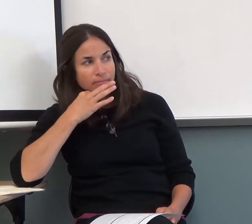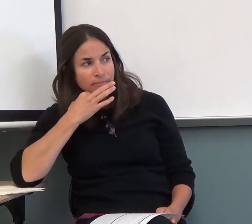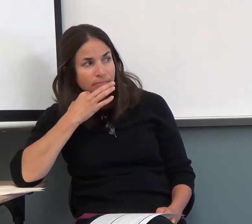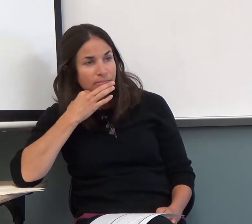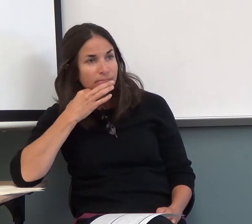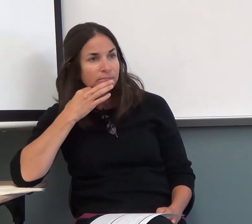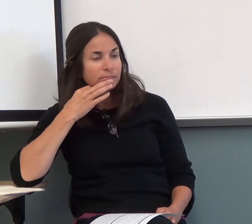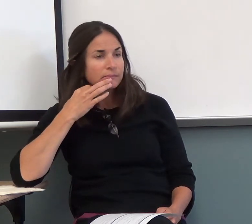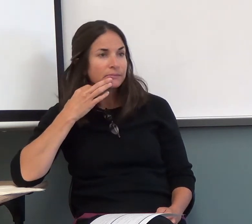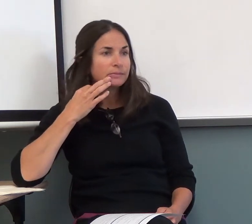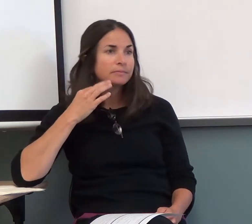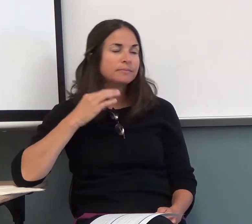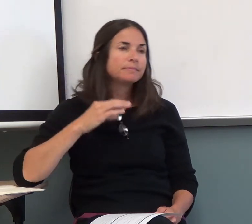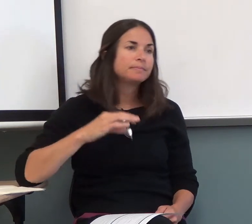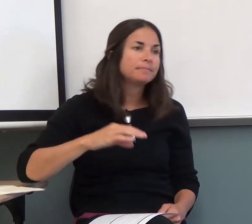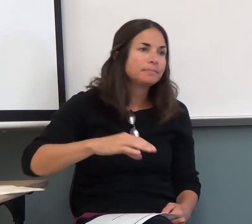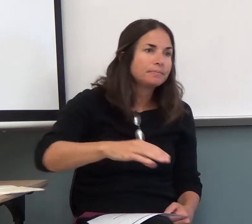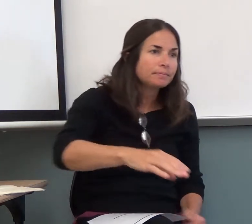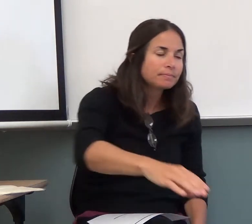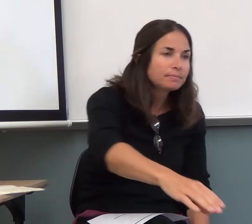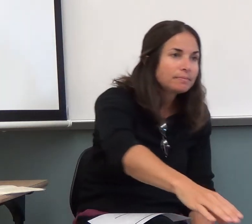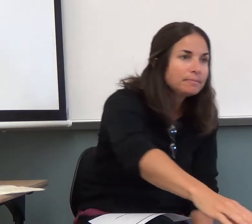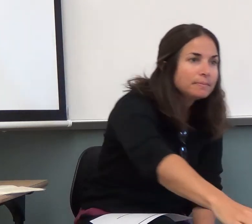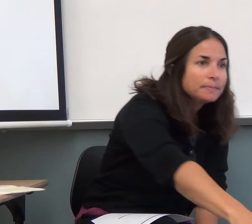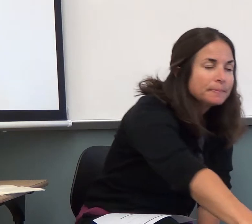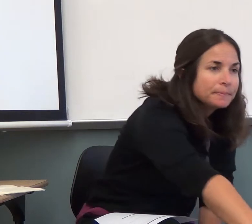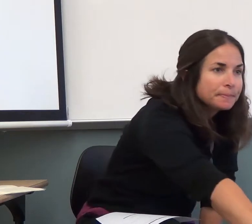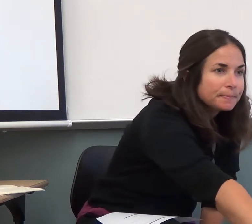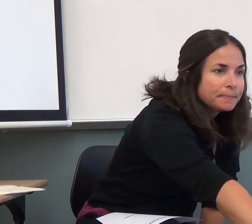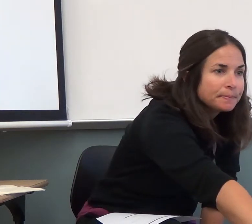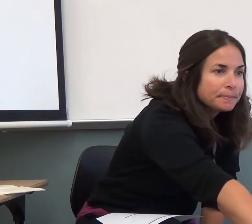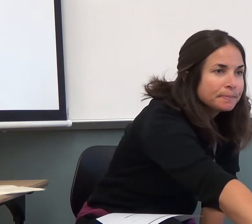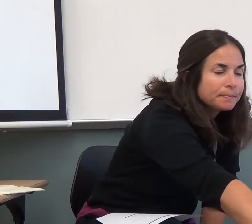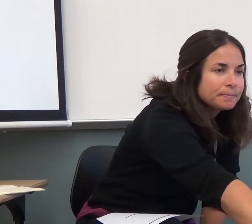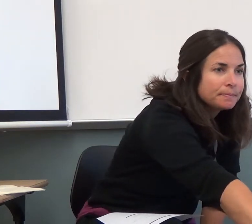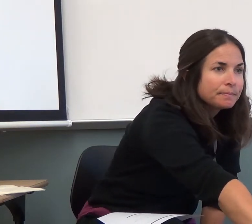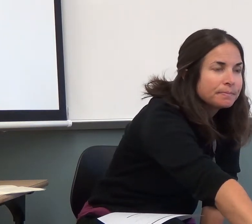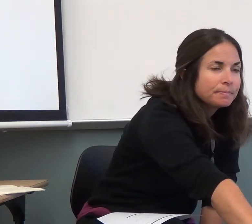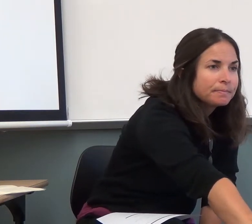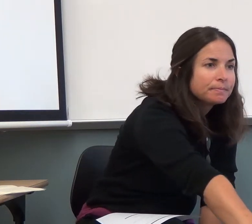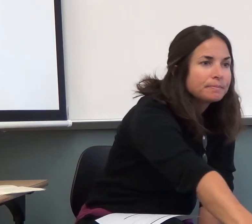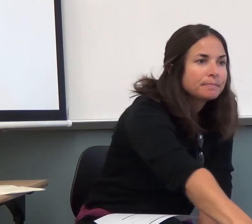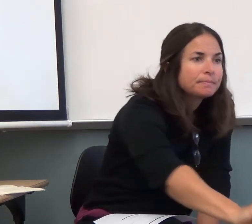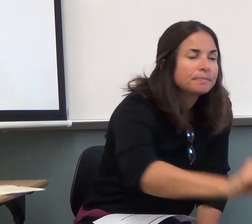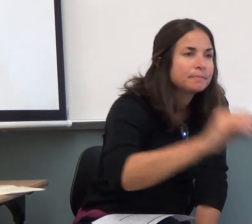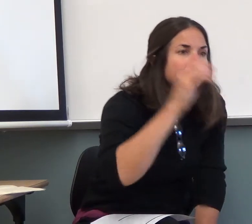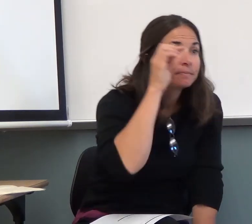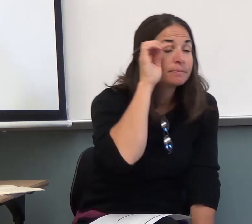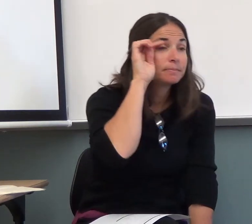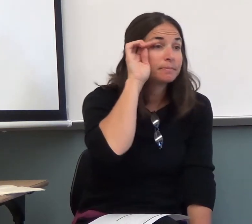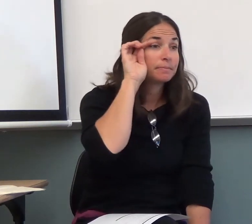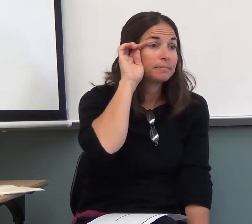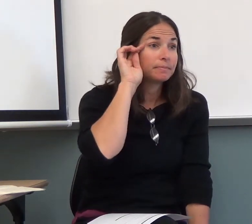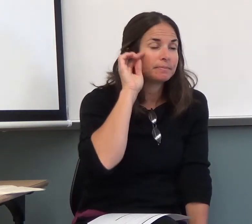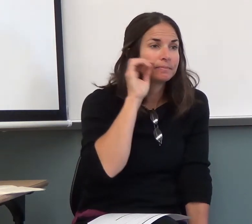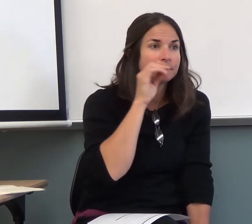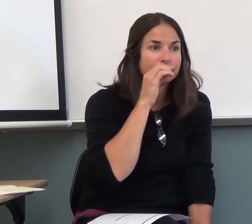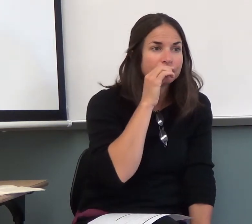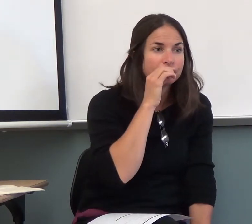Remember, the noun is not always going to have something describing it, and if it does, the describing word is not the noun.